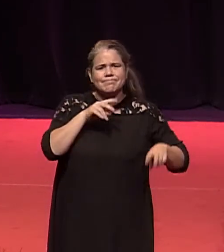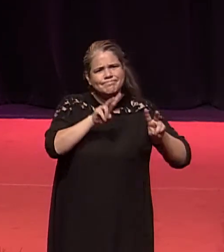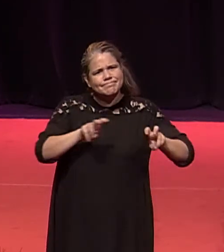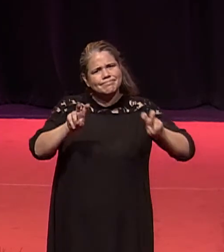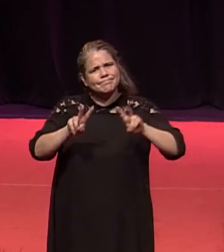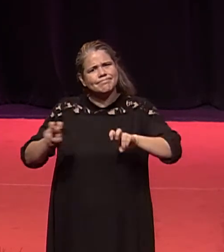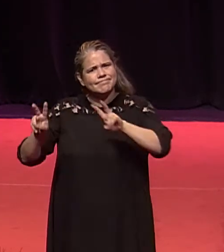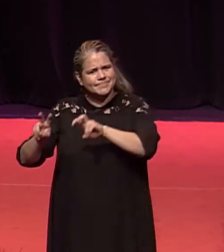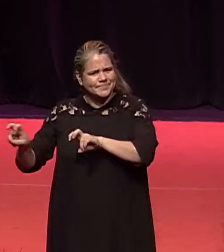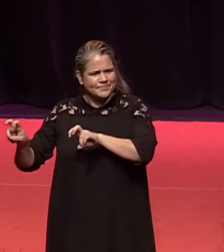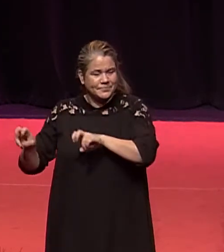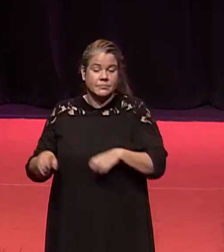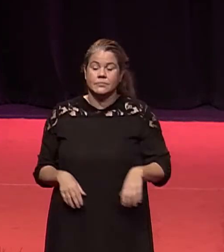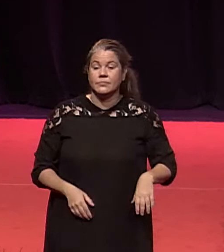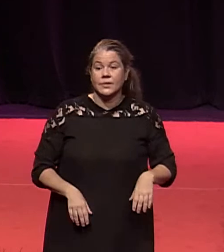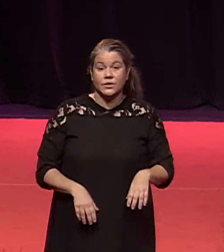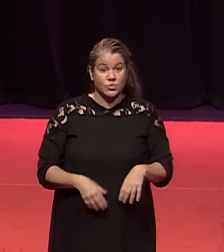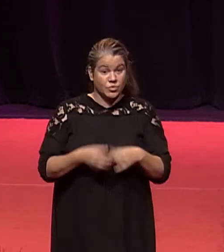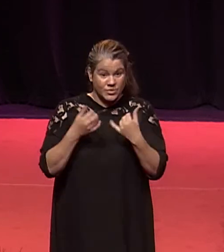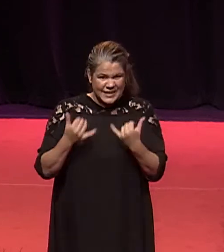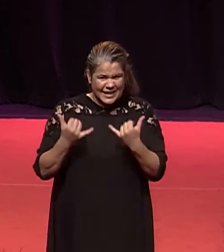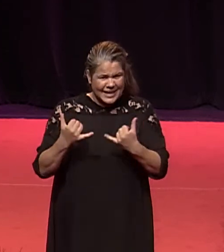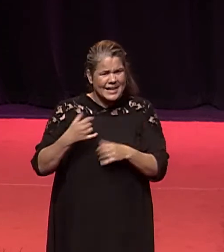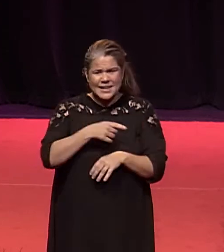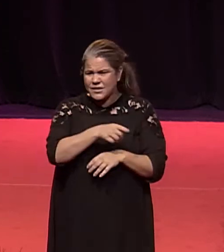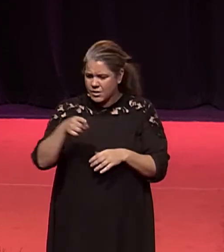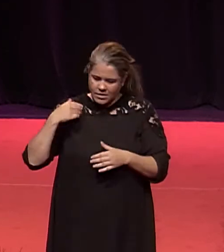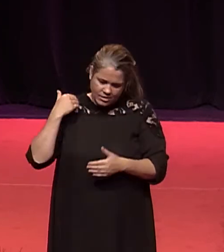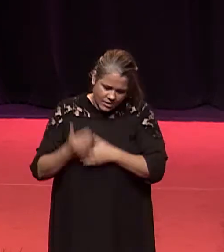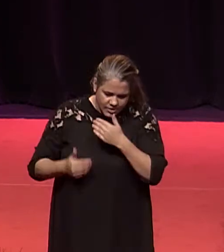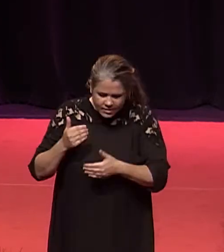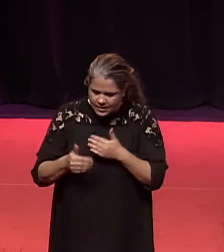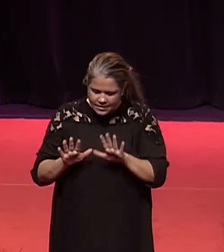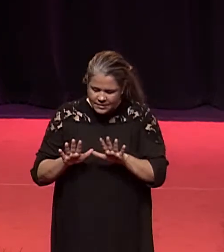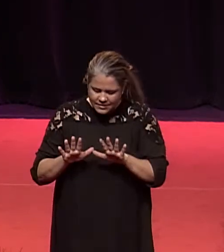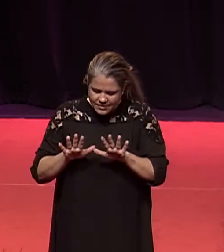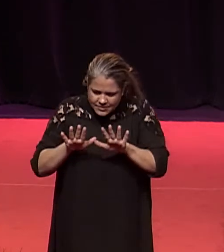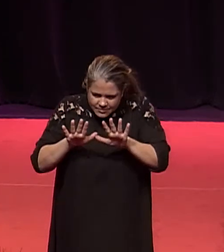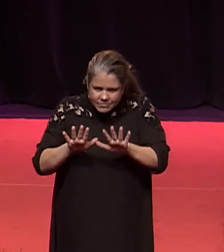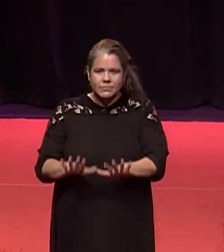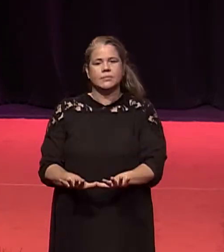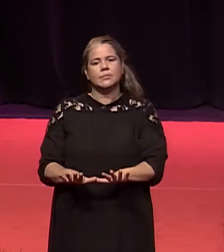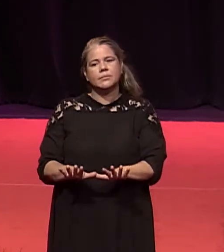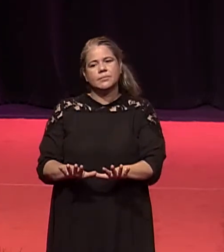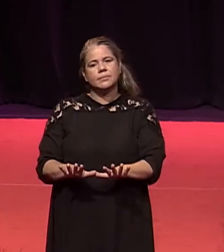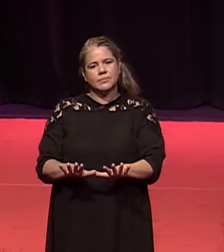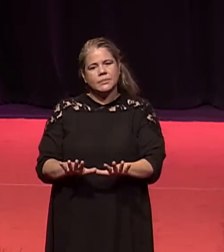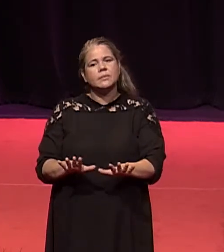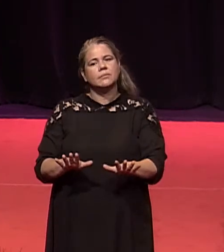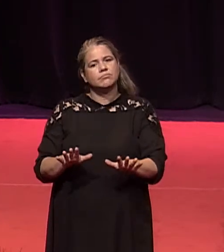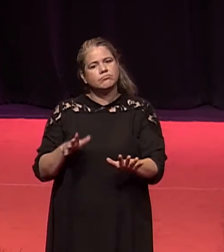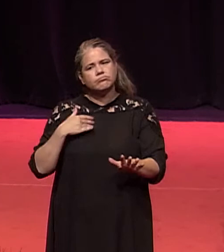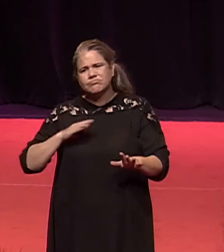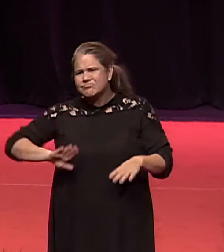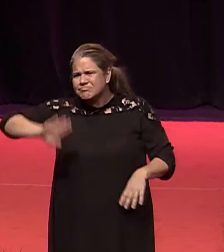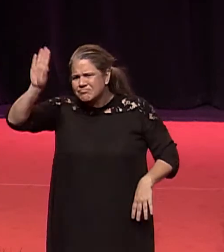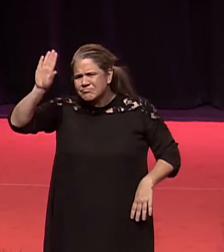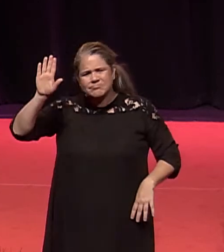than ever, there is value in stepping back and stepping up and speaking up with a timely